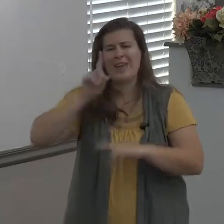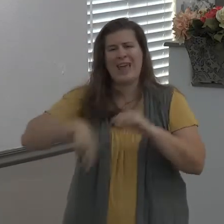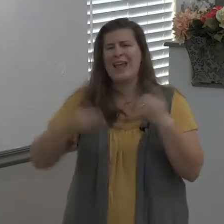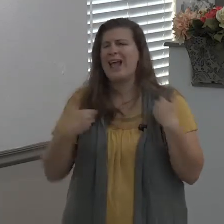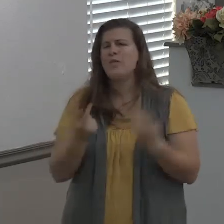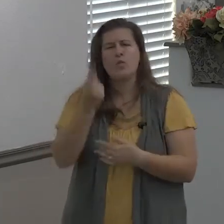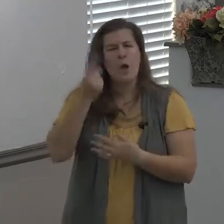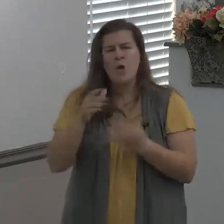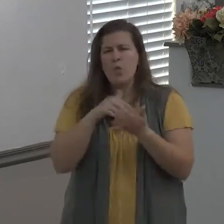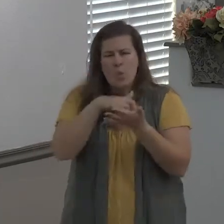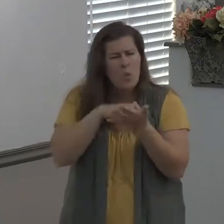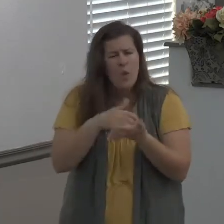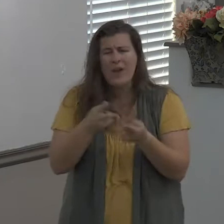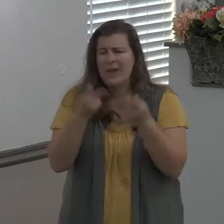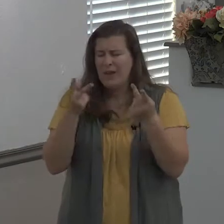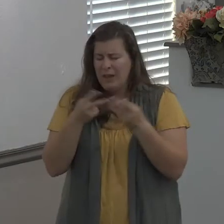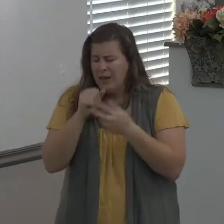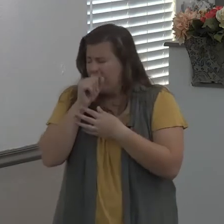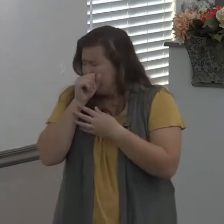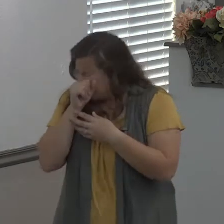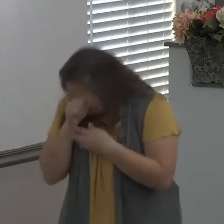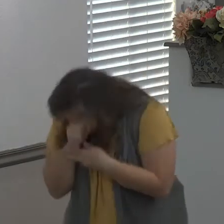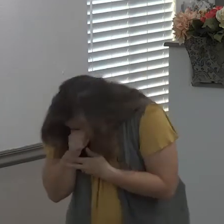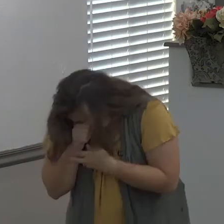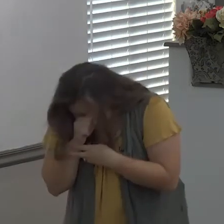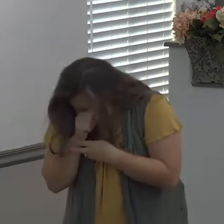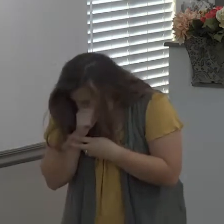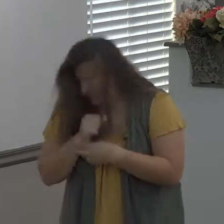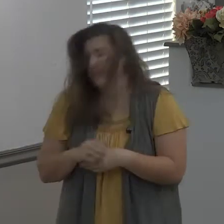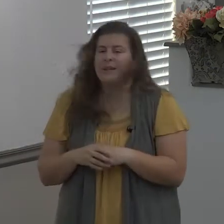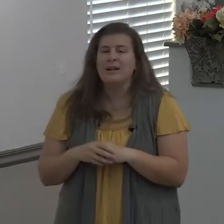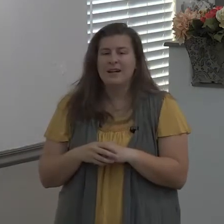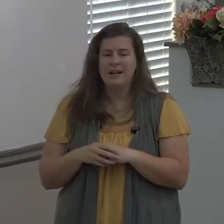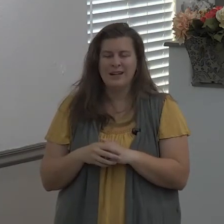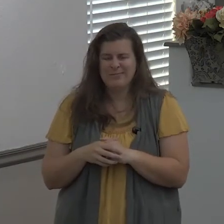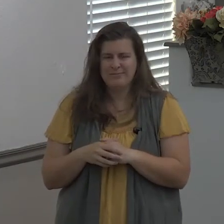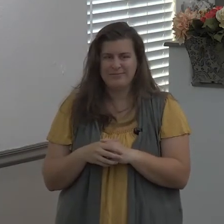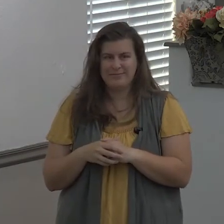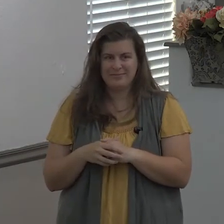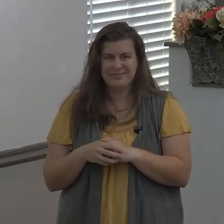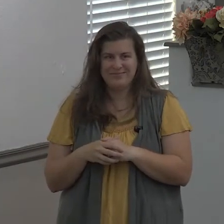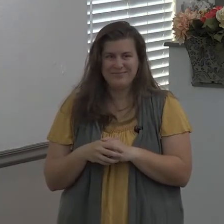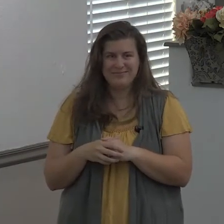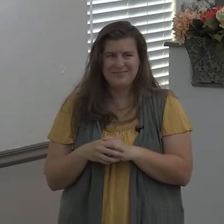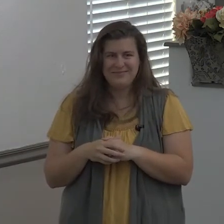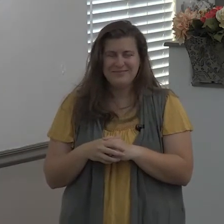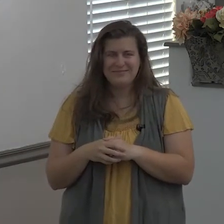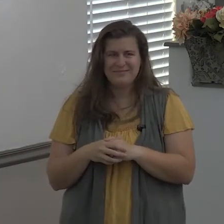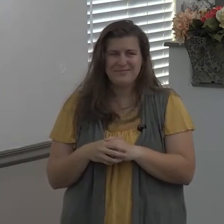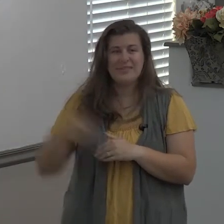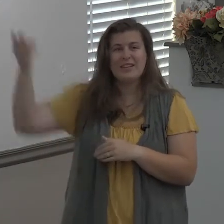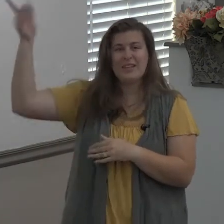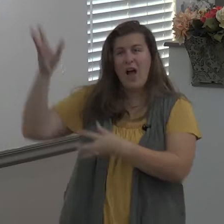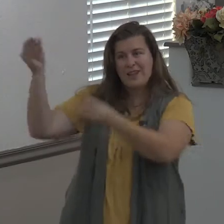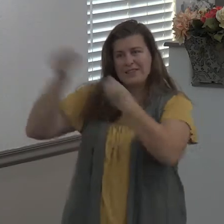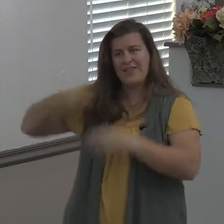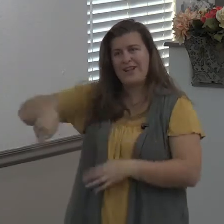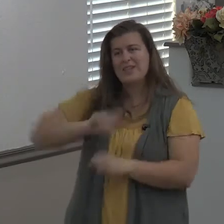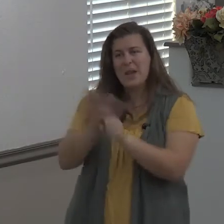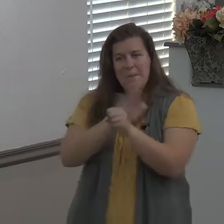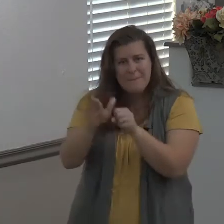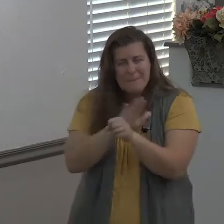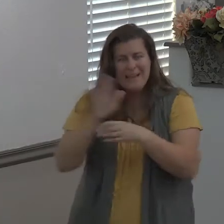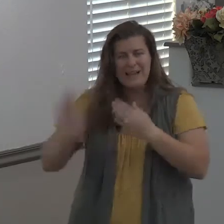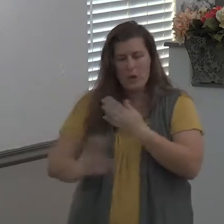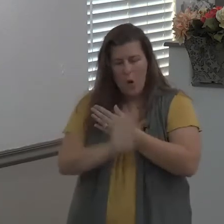others. We need every single piece. We can't have one weak spot, because if we do, our enemy will see it and our enemy will capitulate